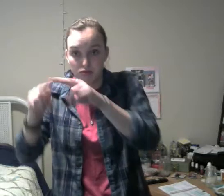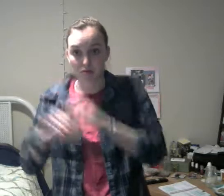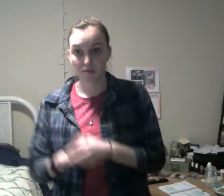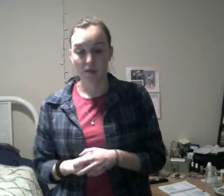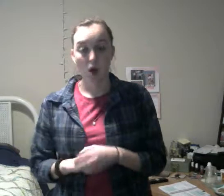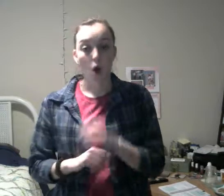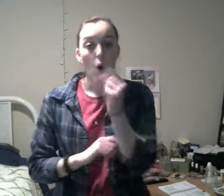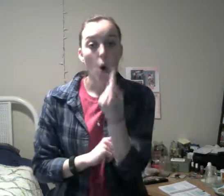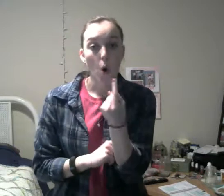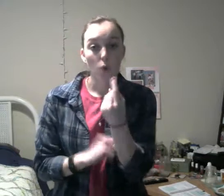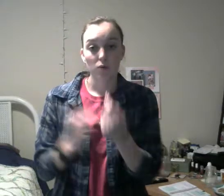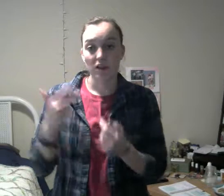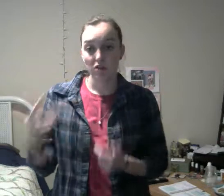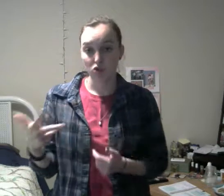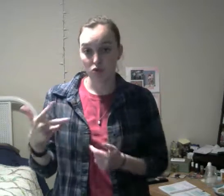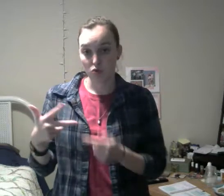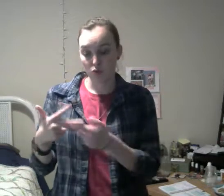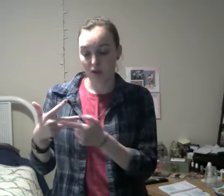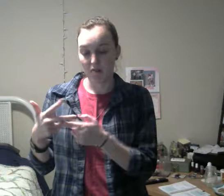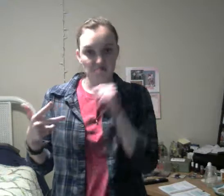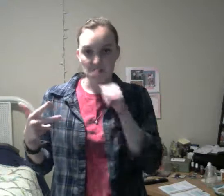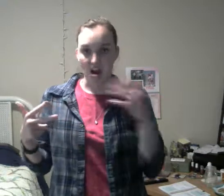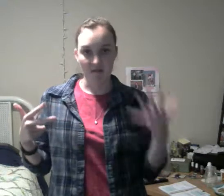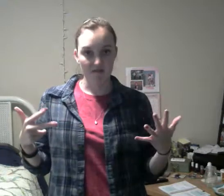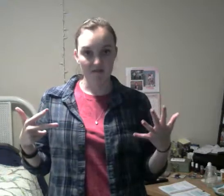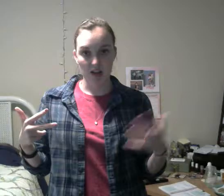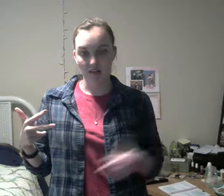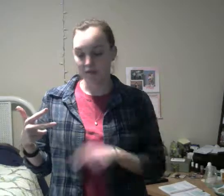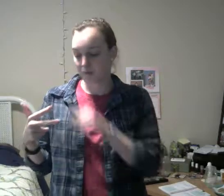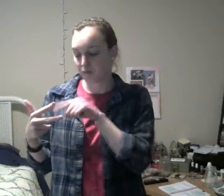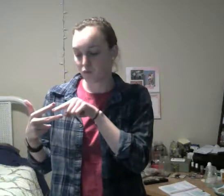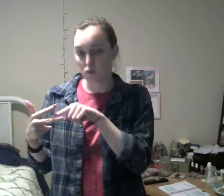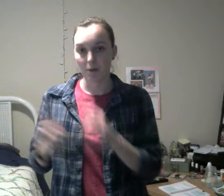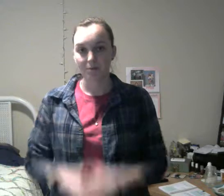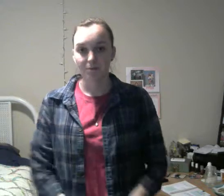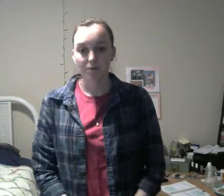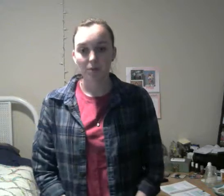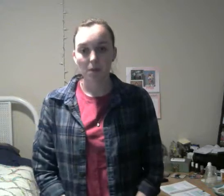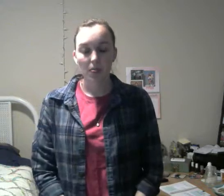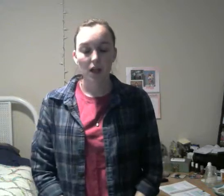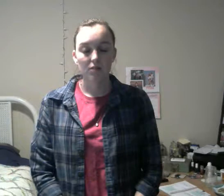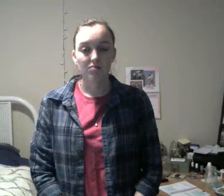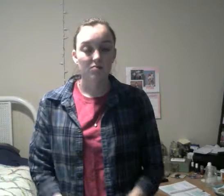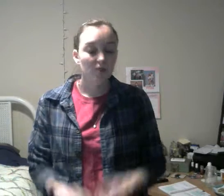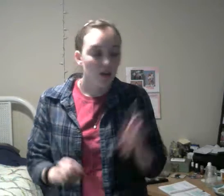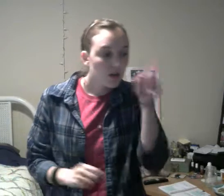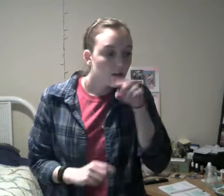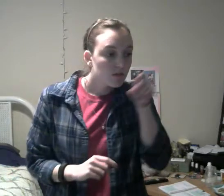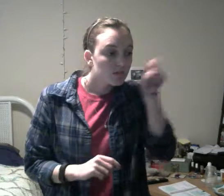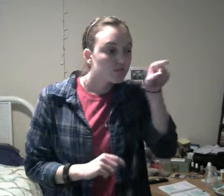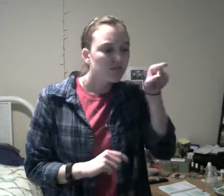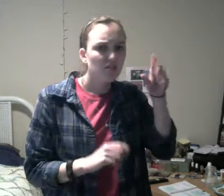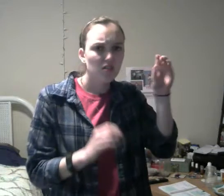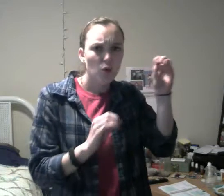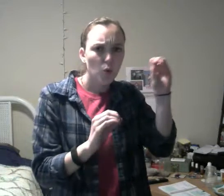3' end of the DNA, on this strand, that is. If we look at the other strand, well, there is no 3' end available here.